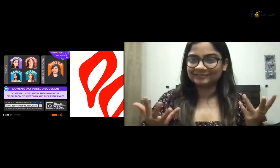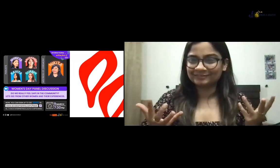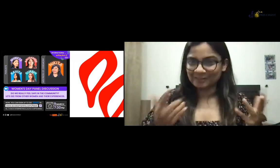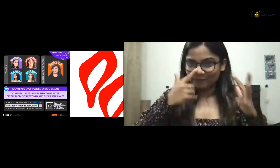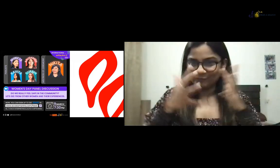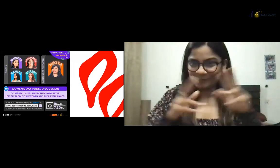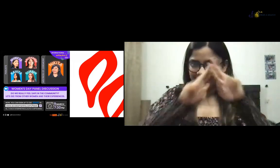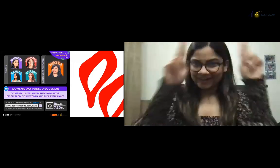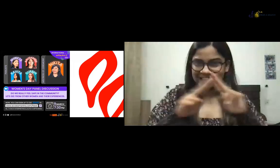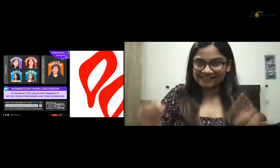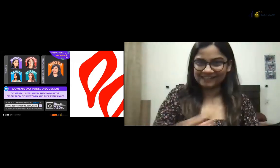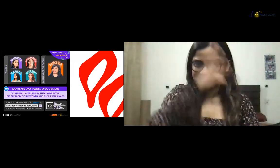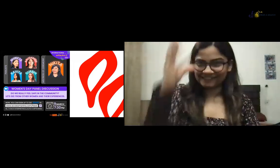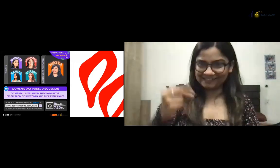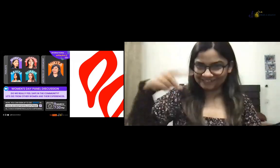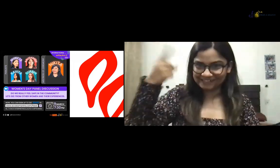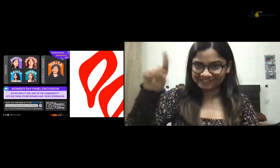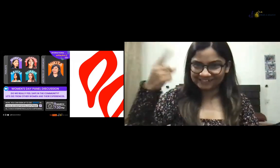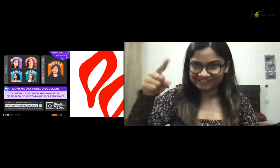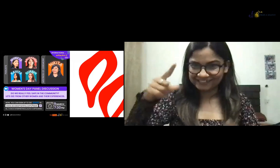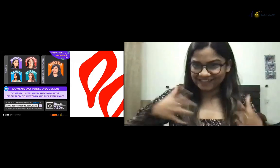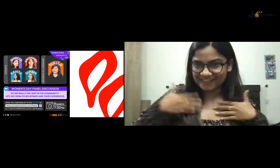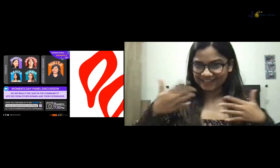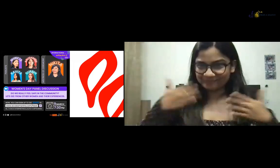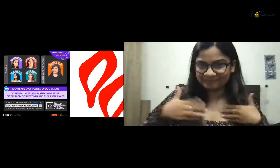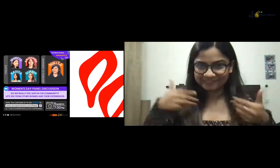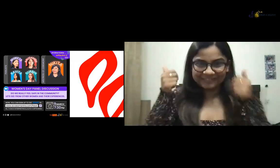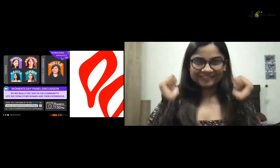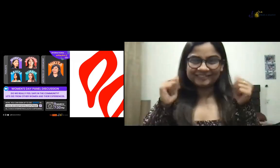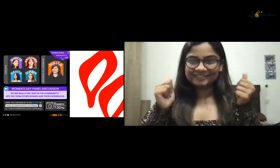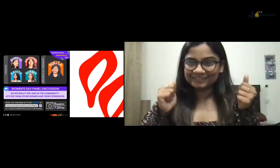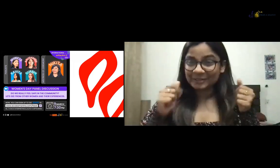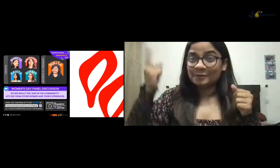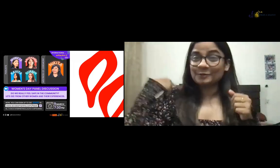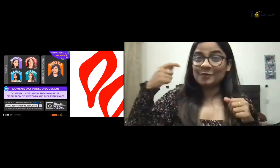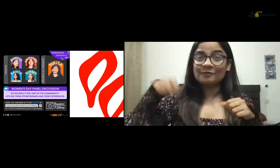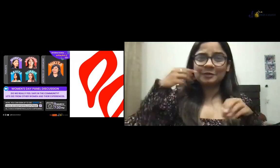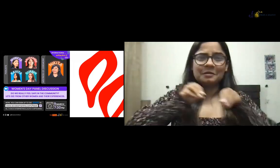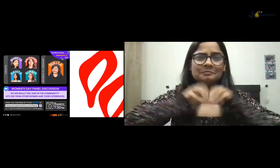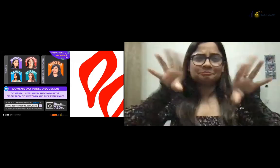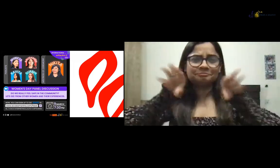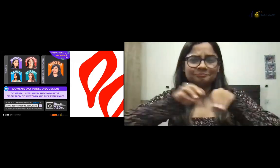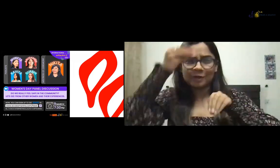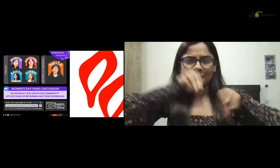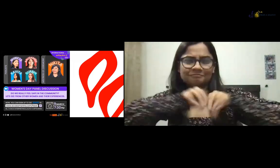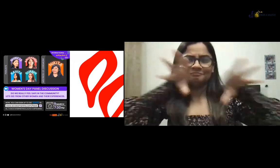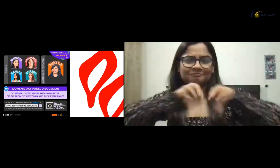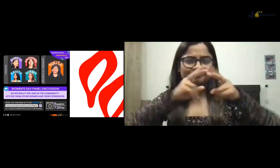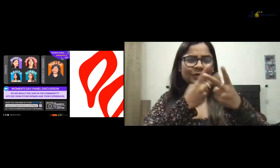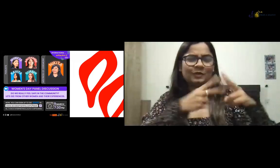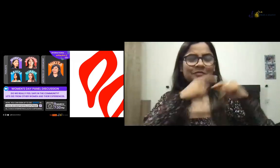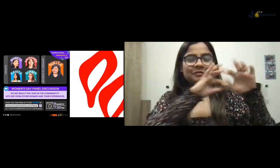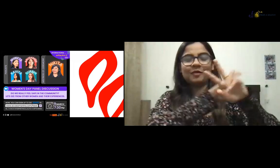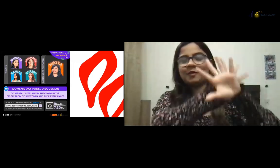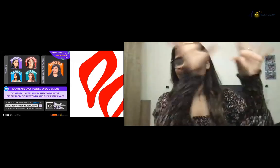Okay, now, so what's today? Women's International Women's Day, right? So yesterday we have